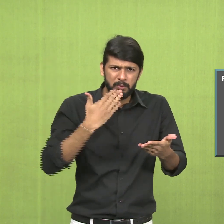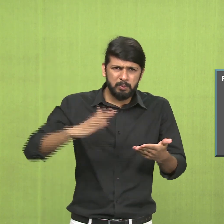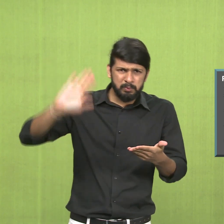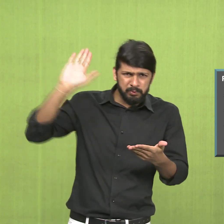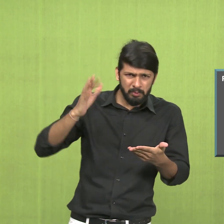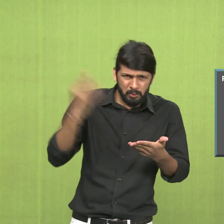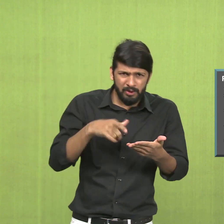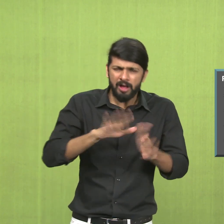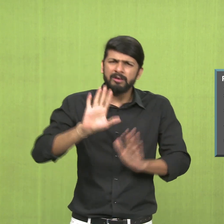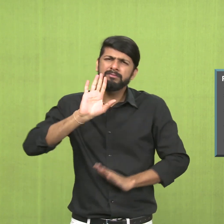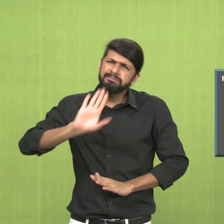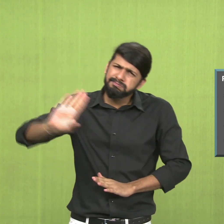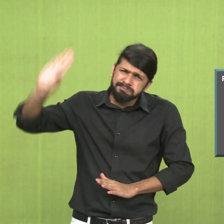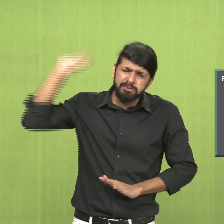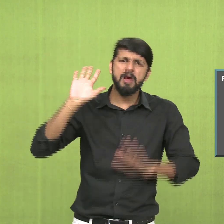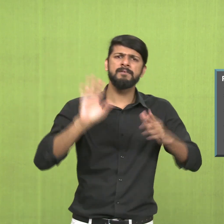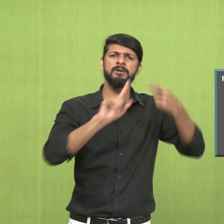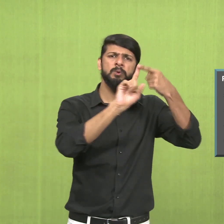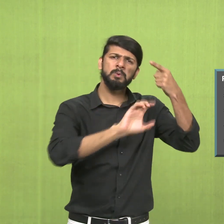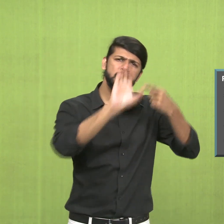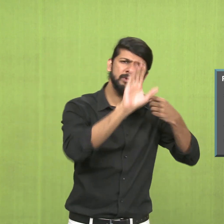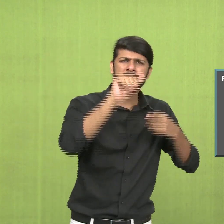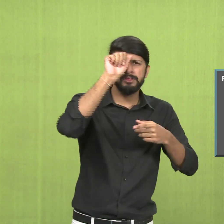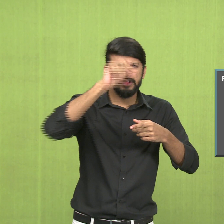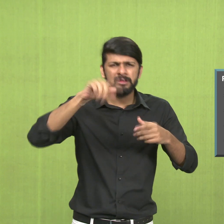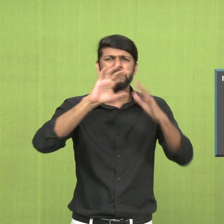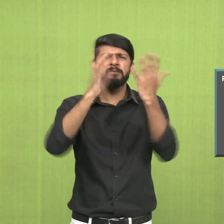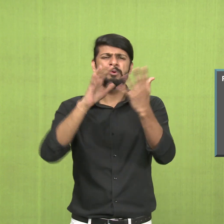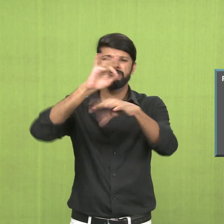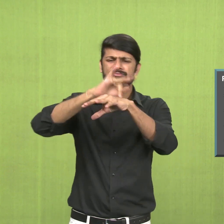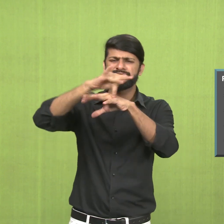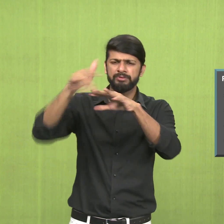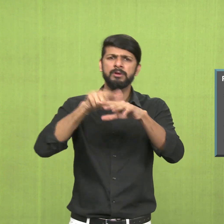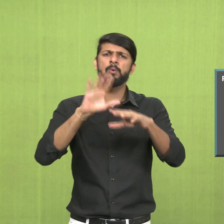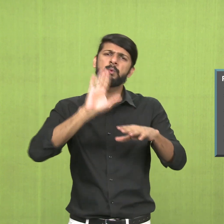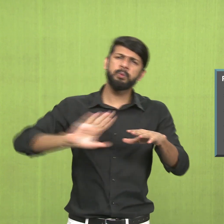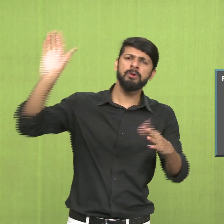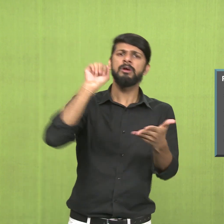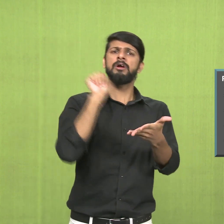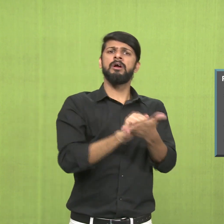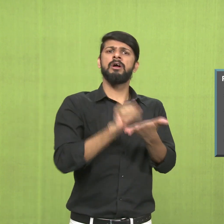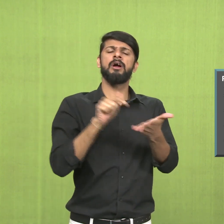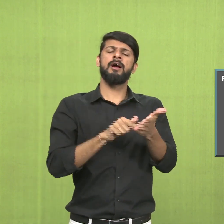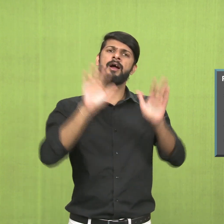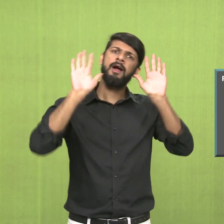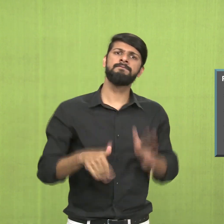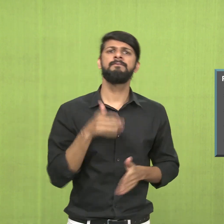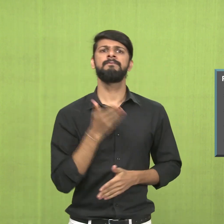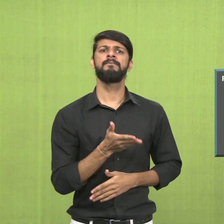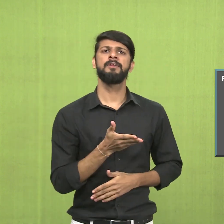Printing is a centuries old technique existing in various parts of the world,